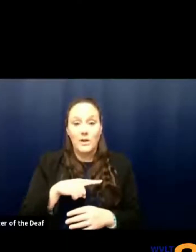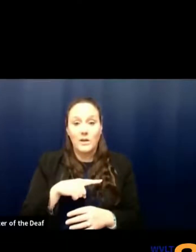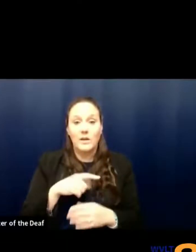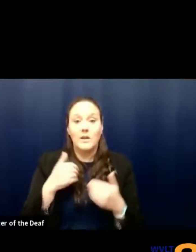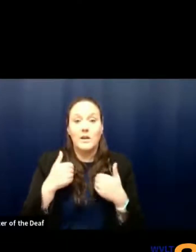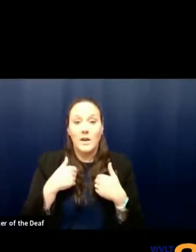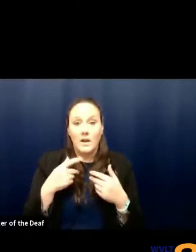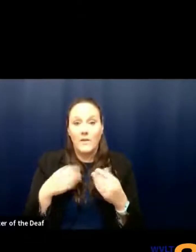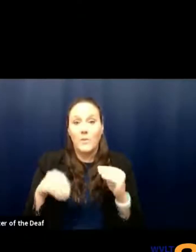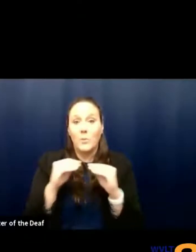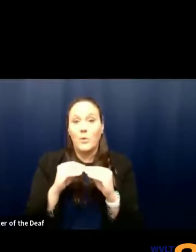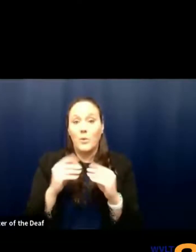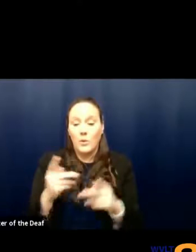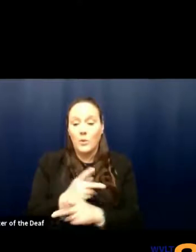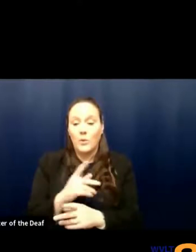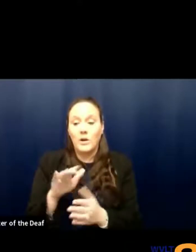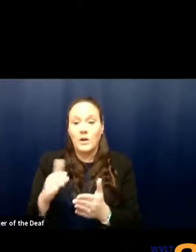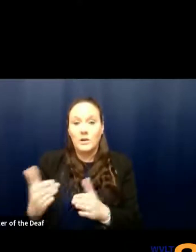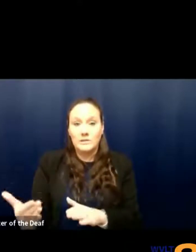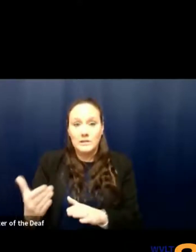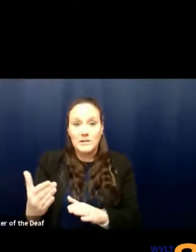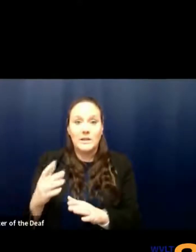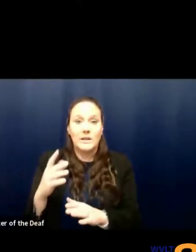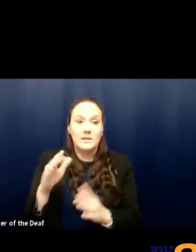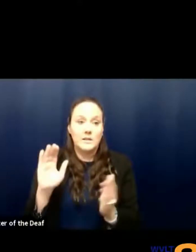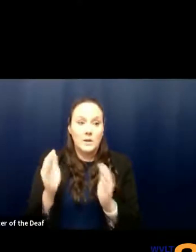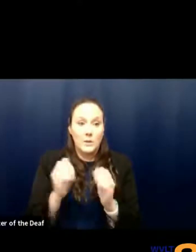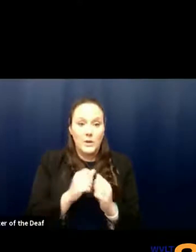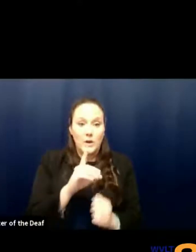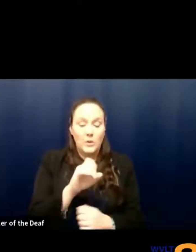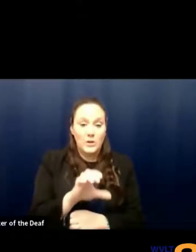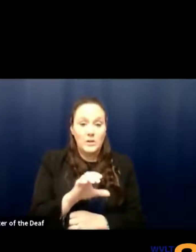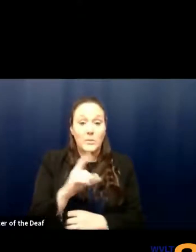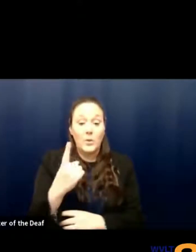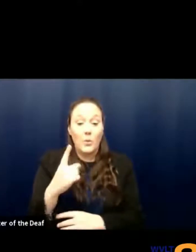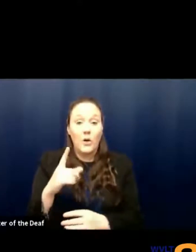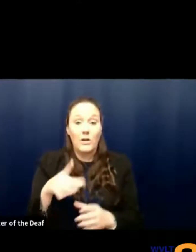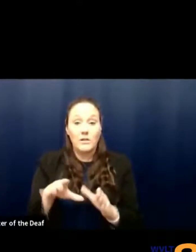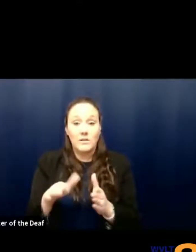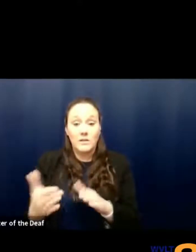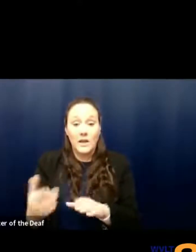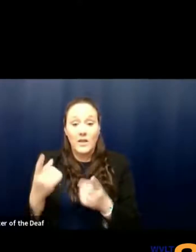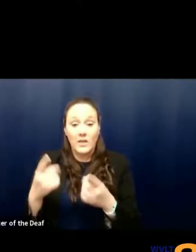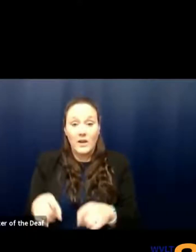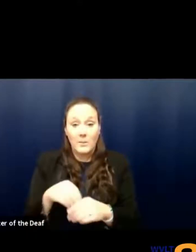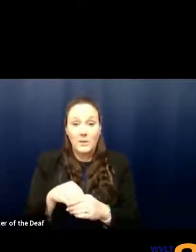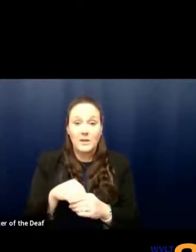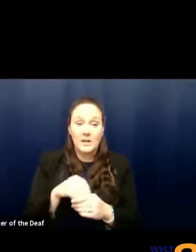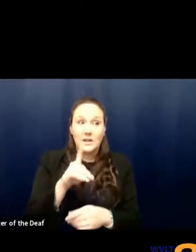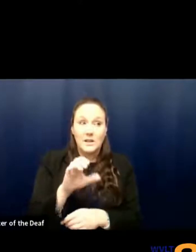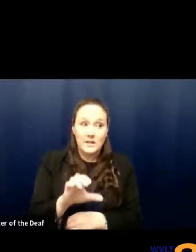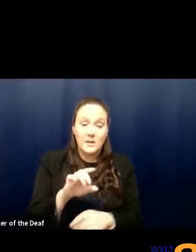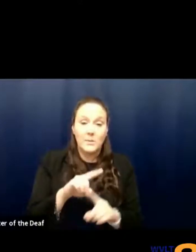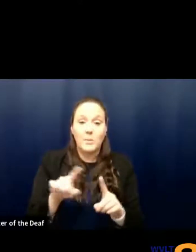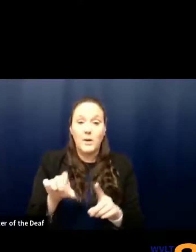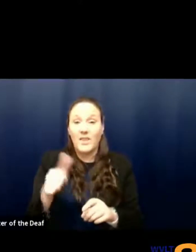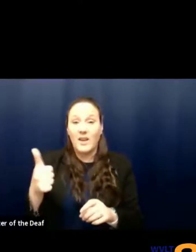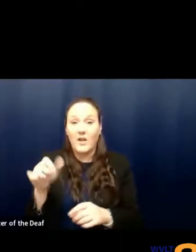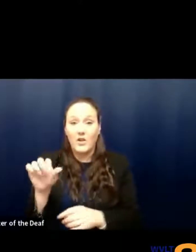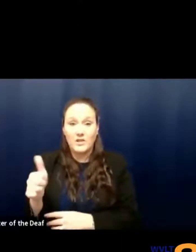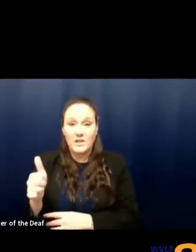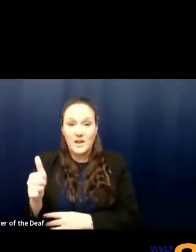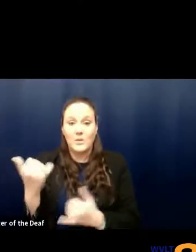of deaths for December. One of the 11 deaths that we reported out today actually did occur in December, but the other 10 were today. So that puts us,